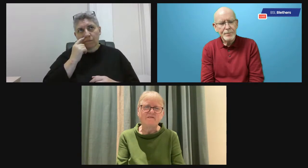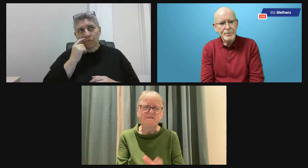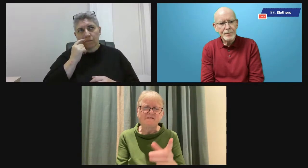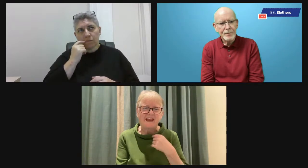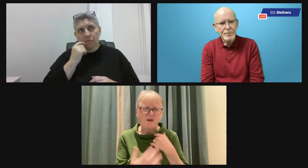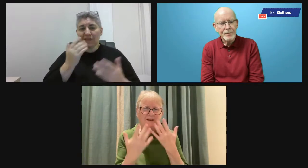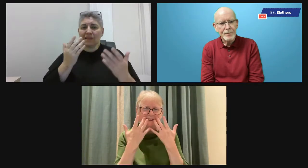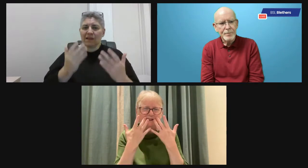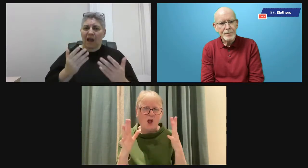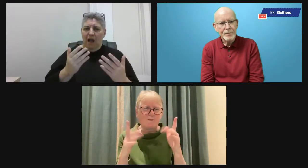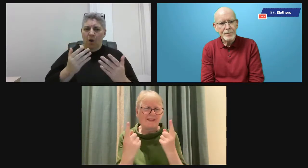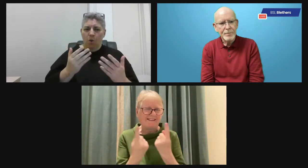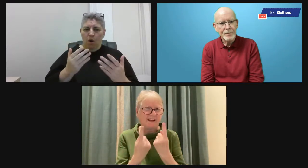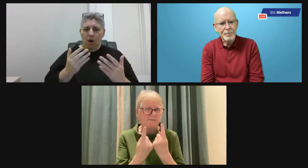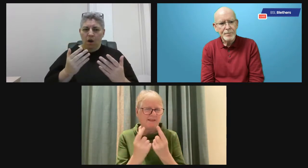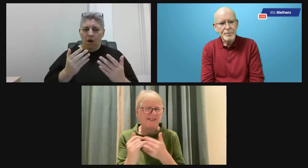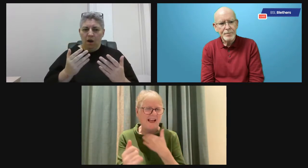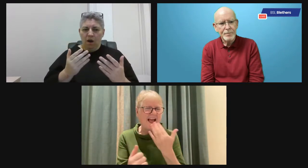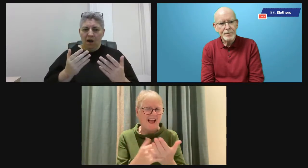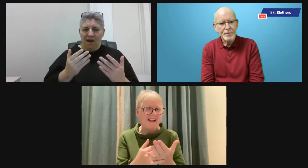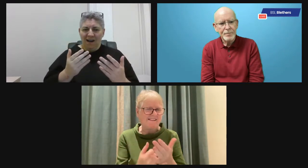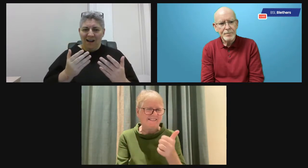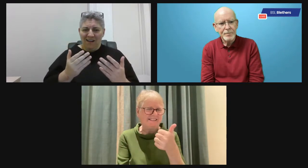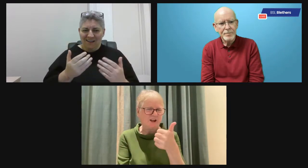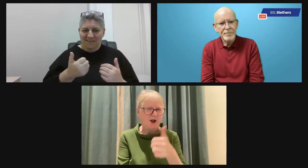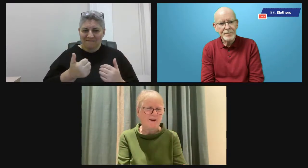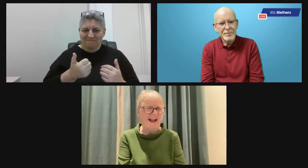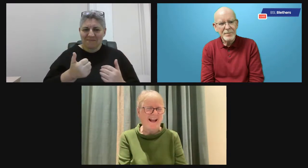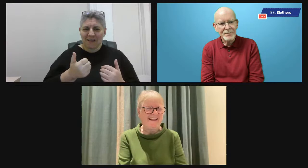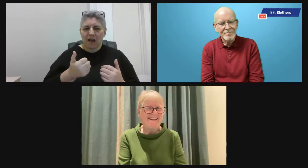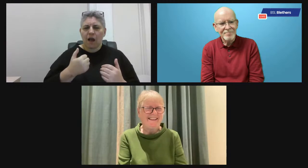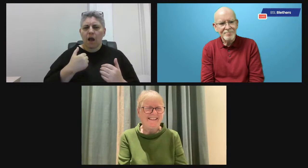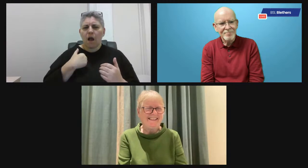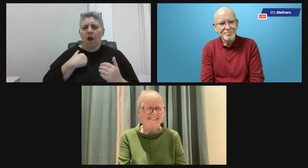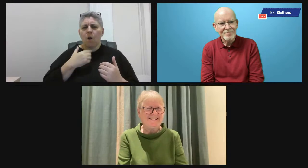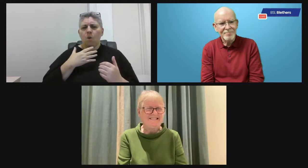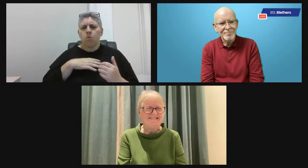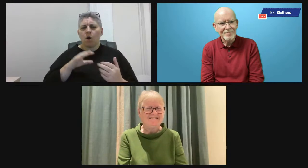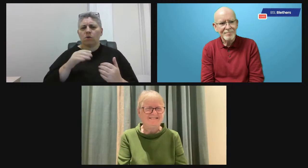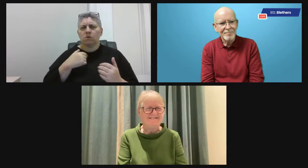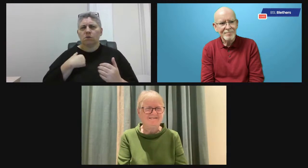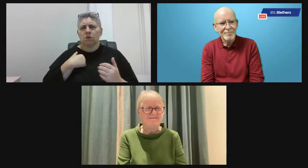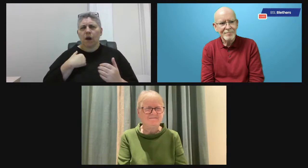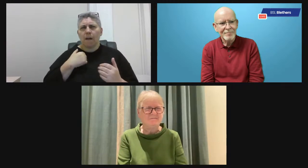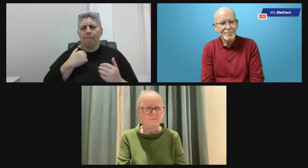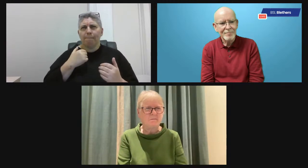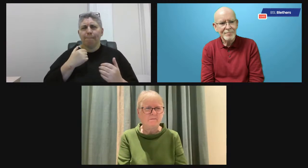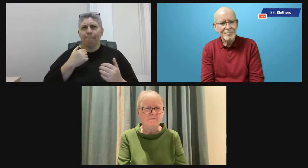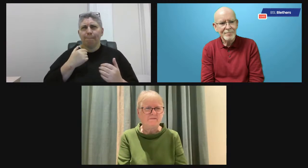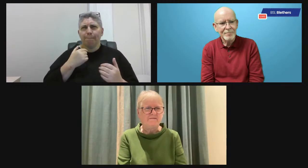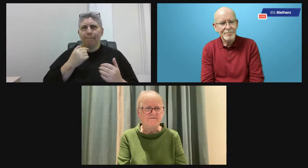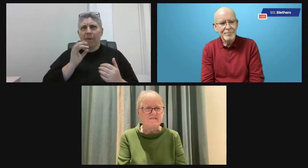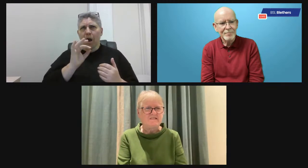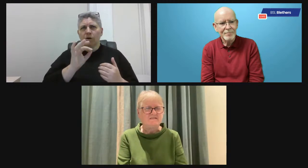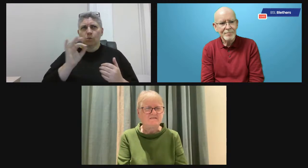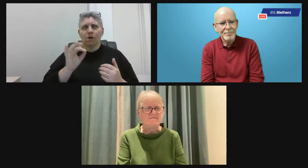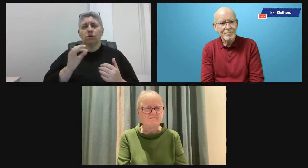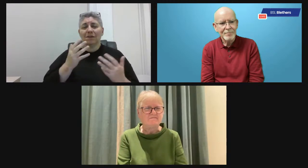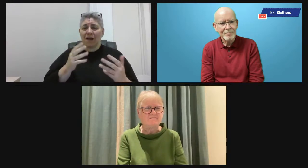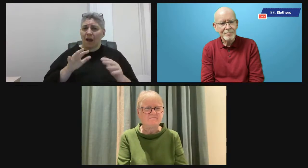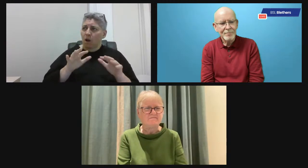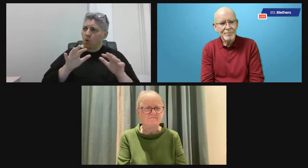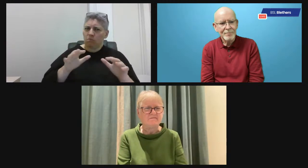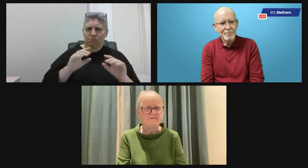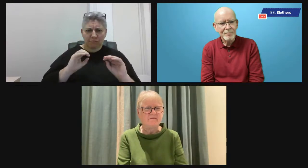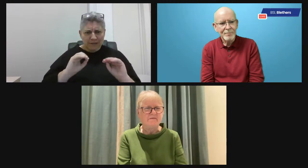eye in the past, and again, it's a question to both of you. I want to show something at the end. I've got something to show you at the end.